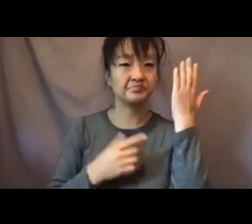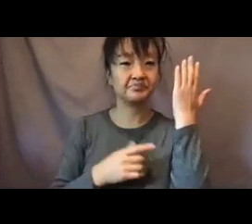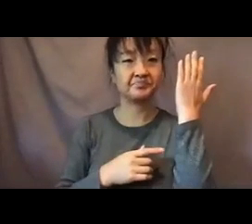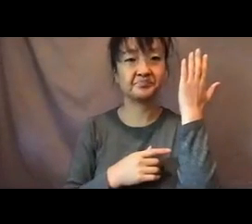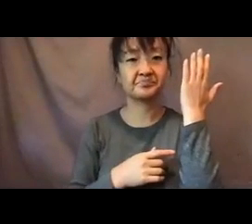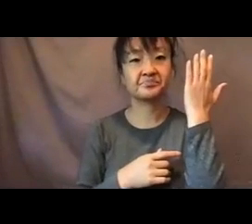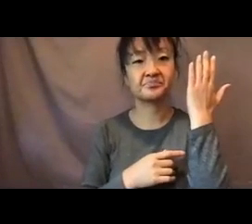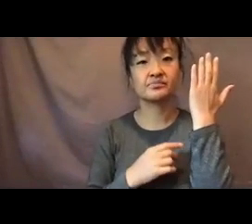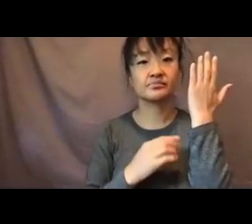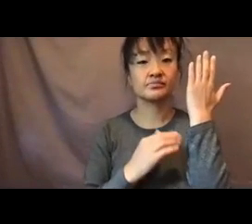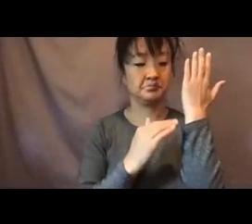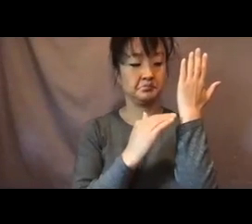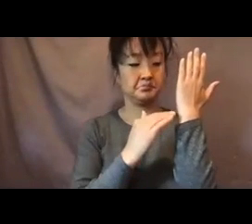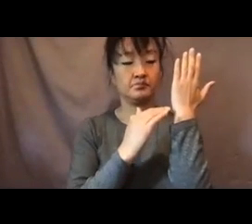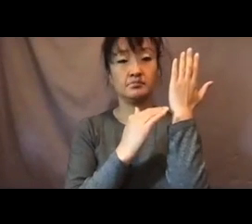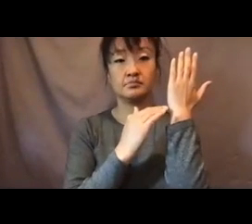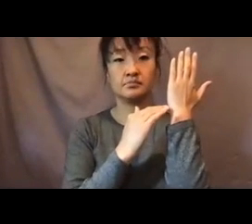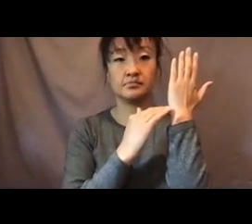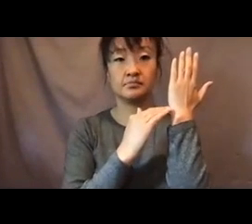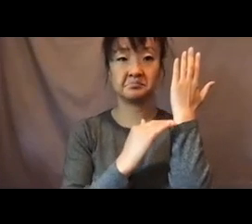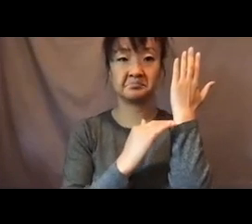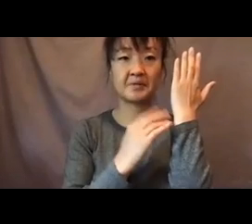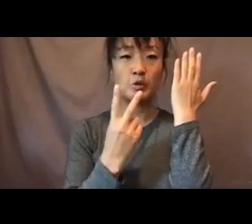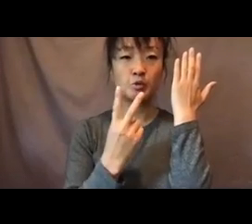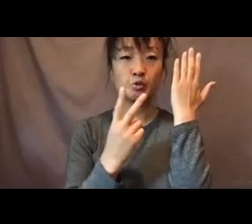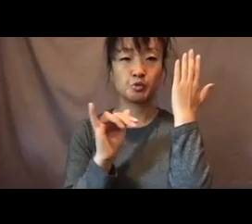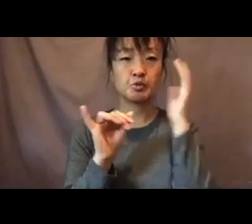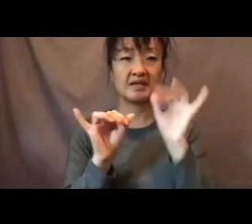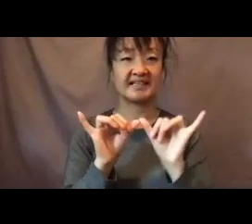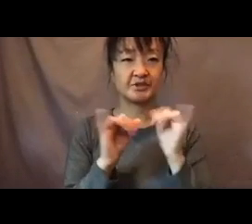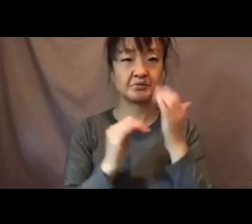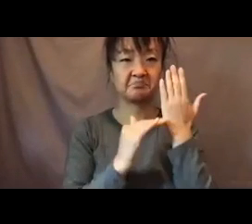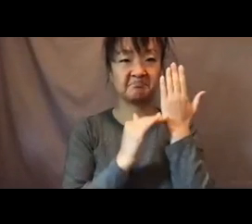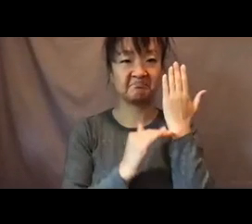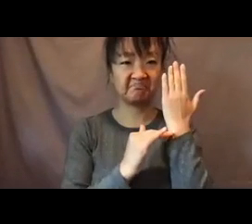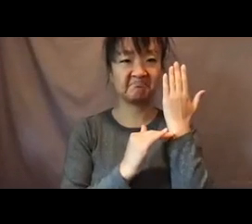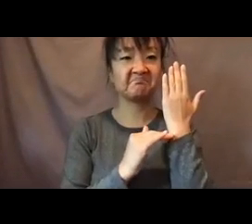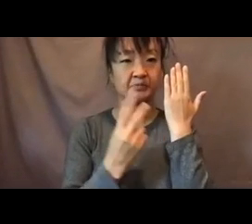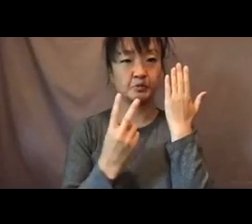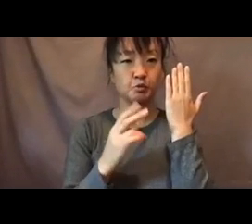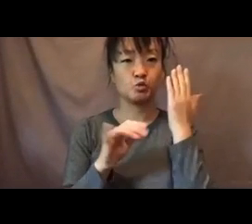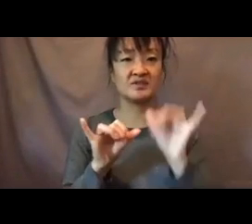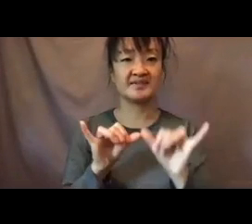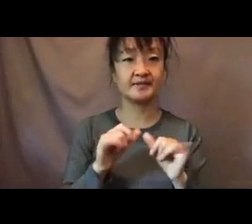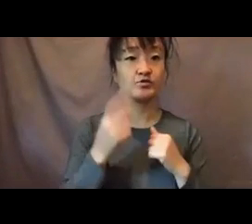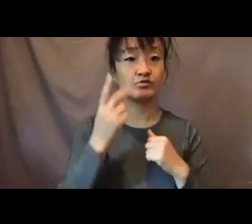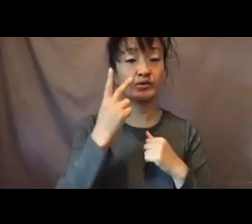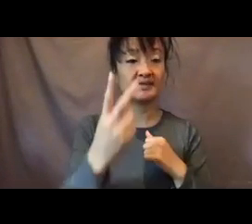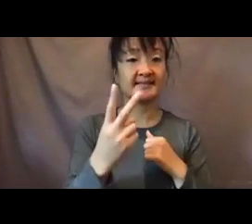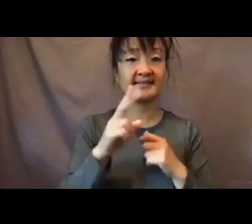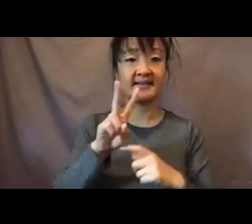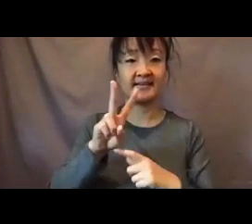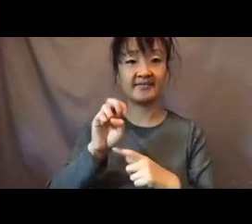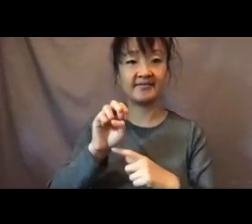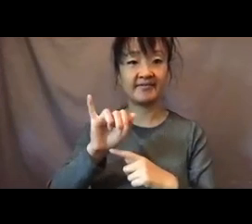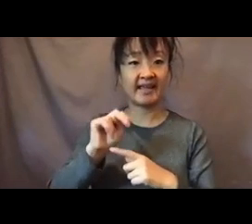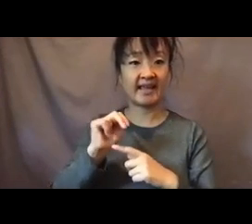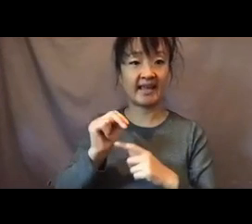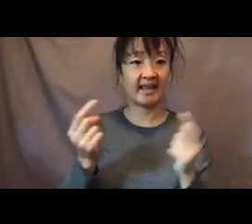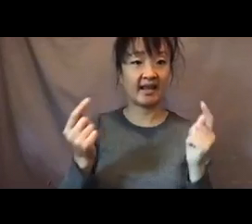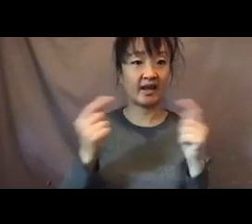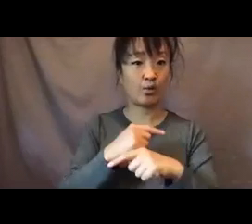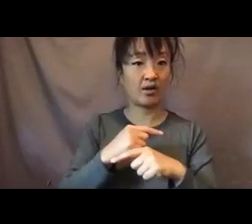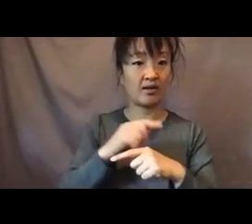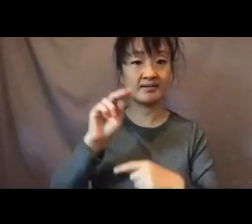of the wrist. The other place, another way you can locate is if you can see veins crossing the tendon there, where